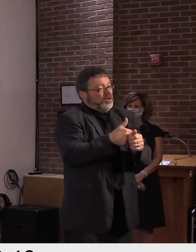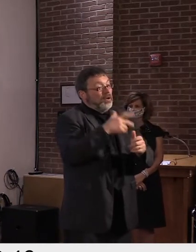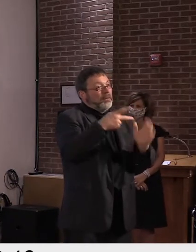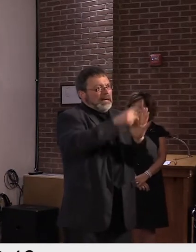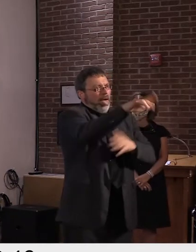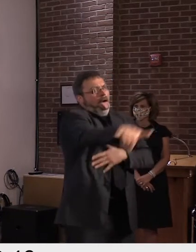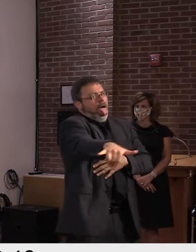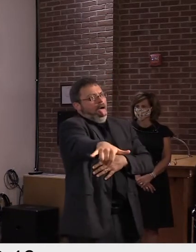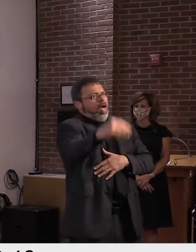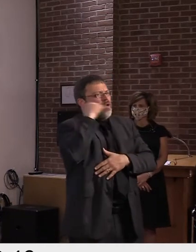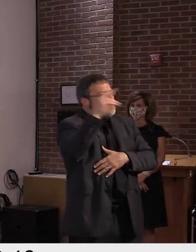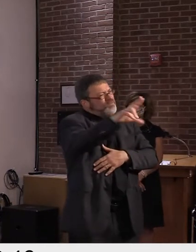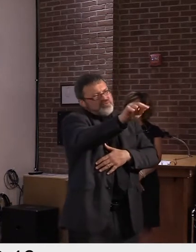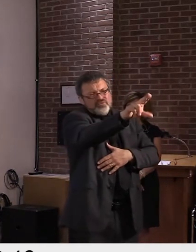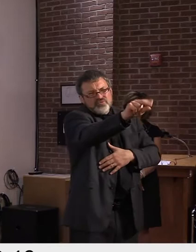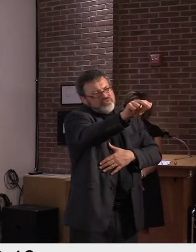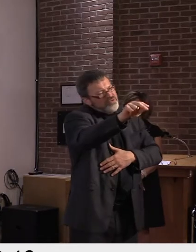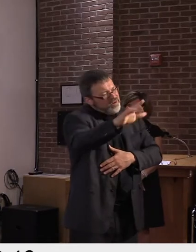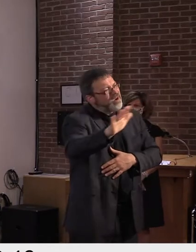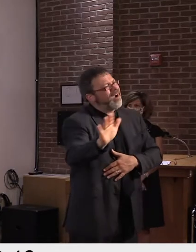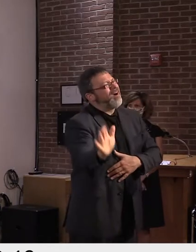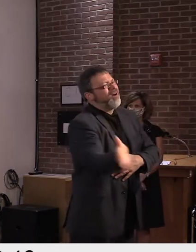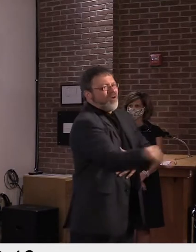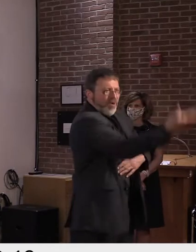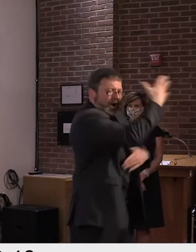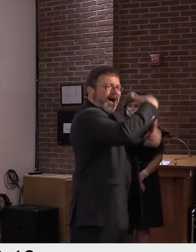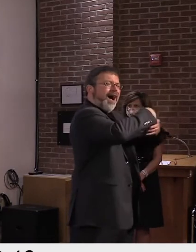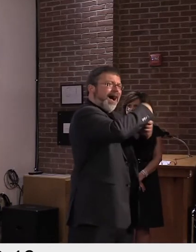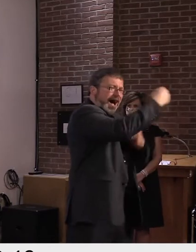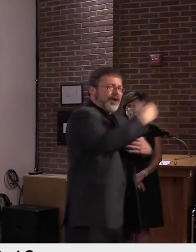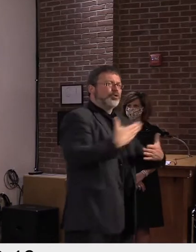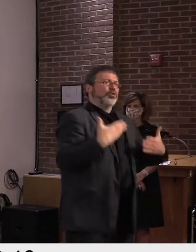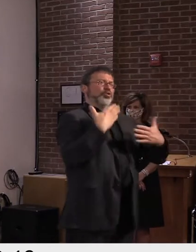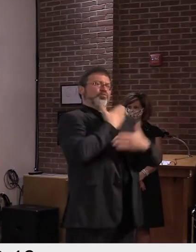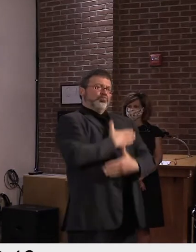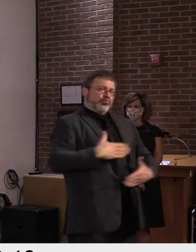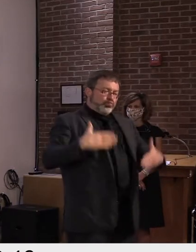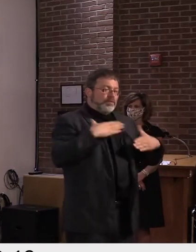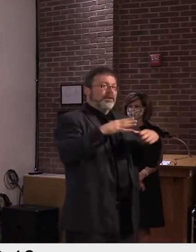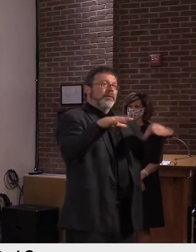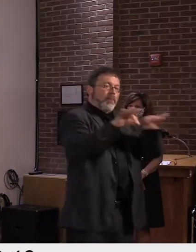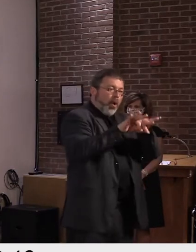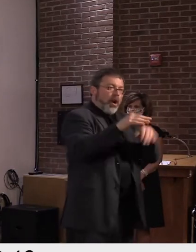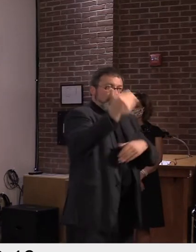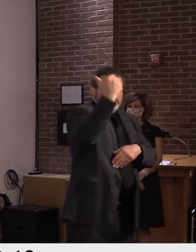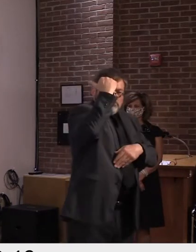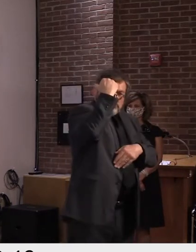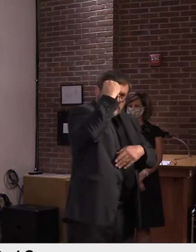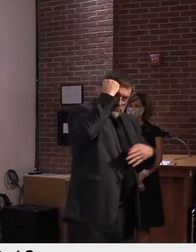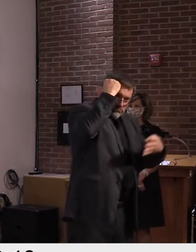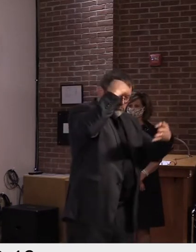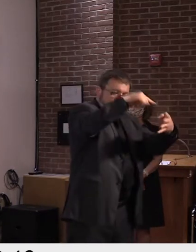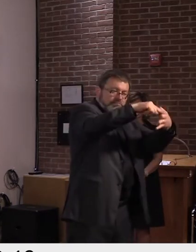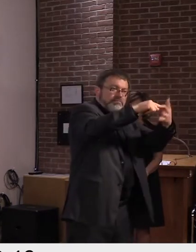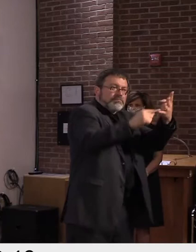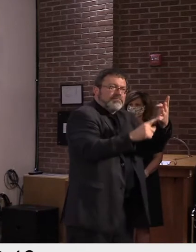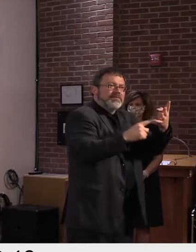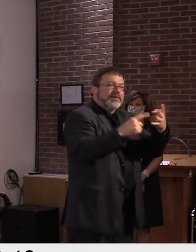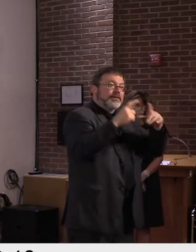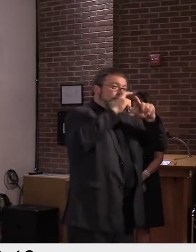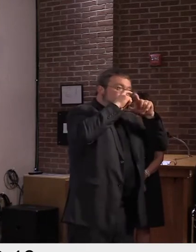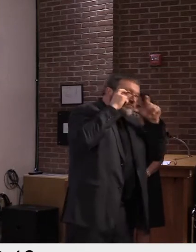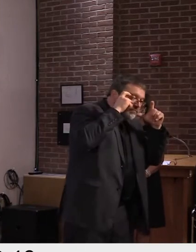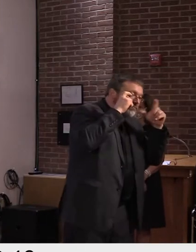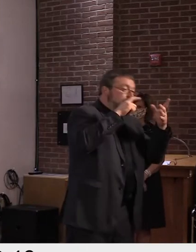circumstances is low risk, and what may mean assuming too much risk. Even though Vermont is